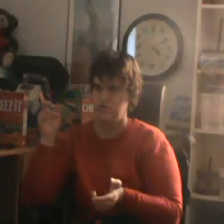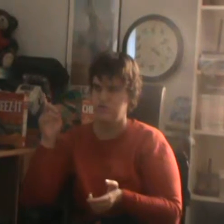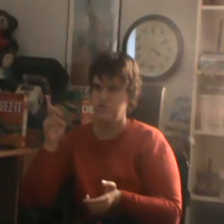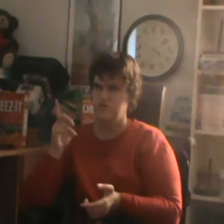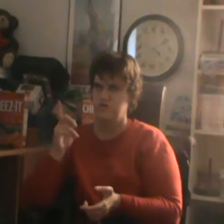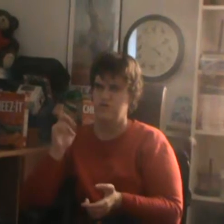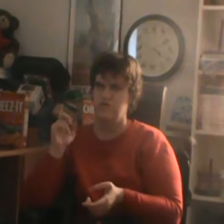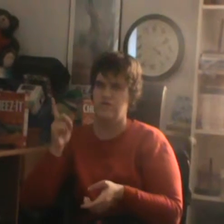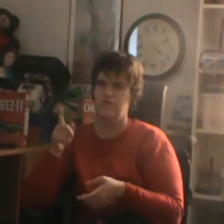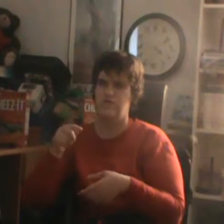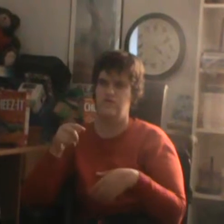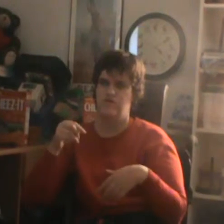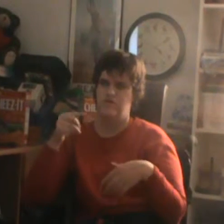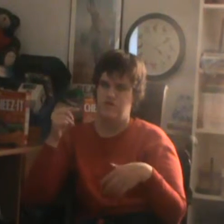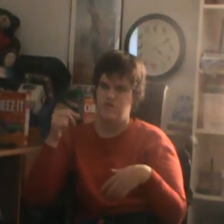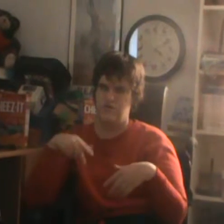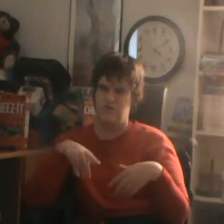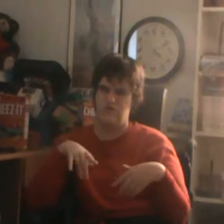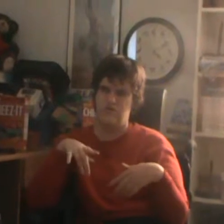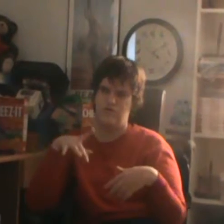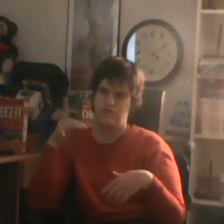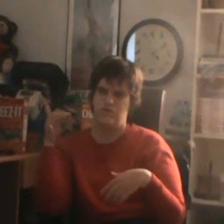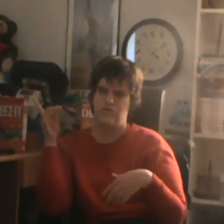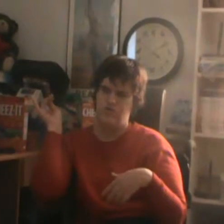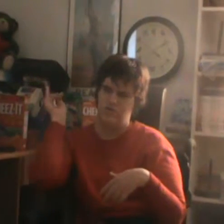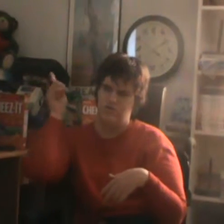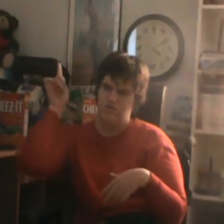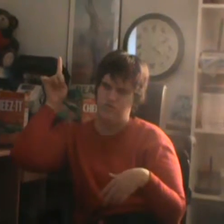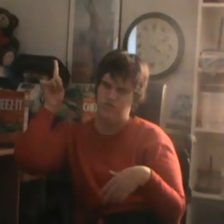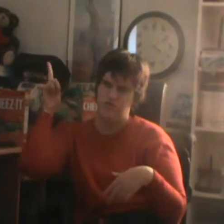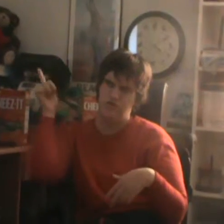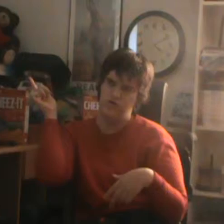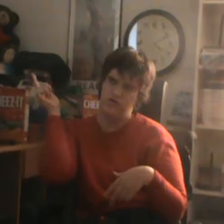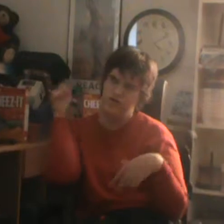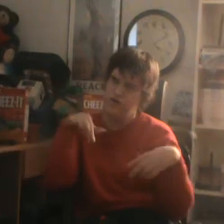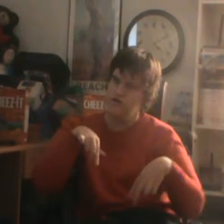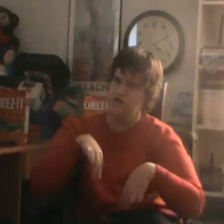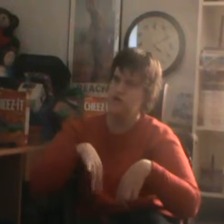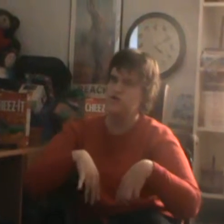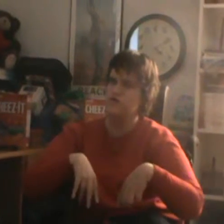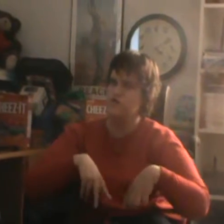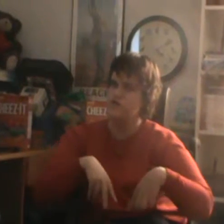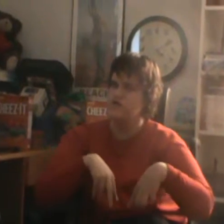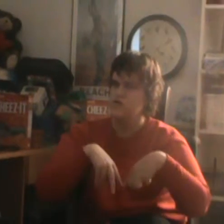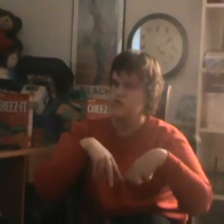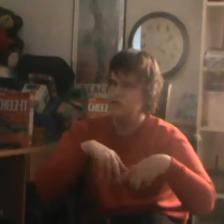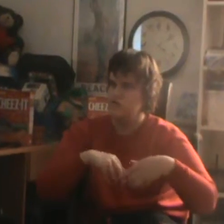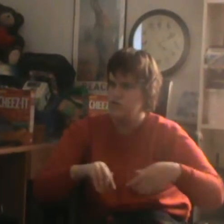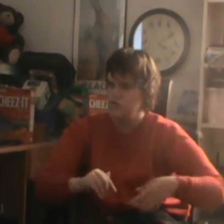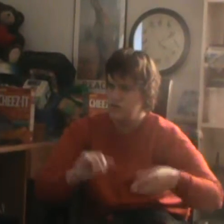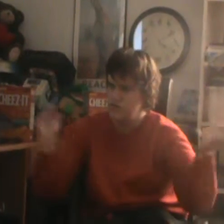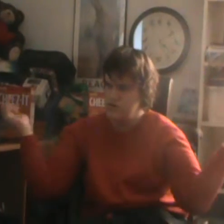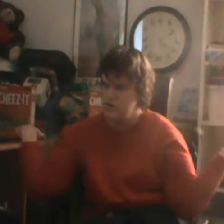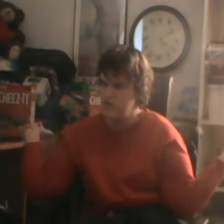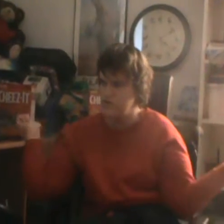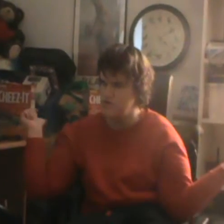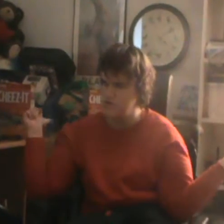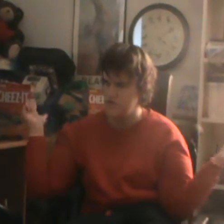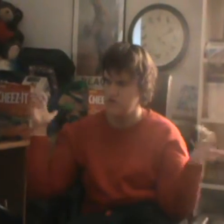When somebody says, I hope I get to meet your dad, I just smile and say, you already have. The